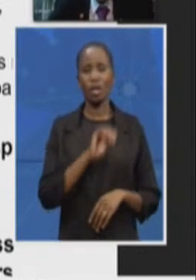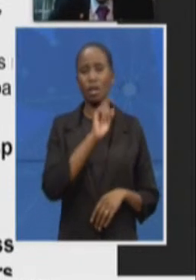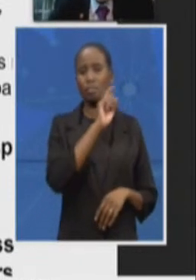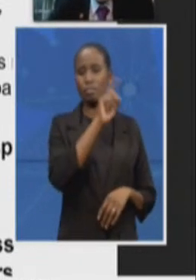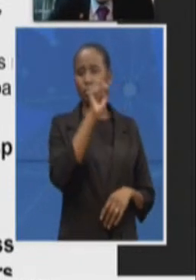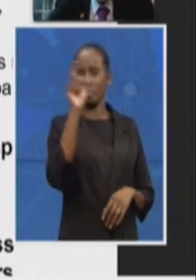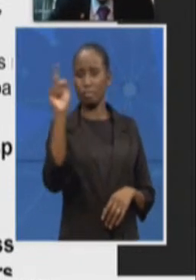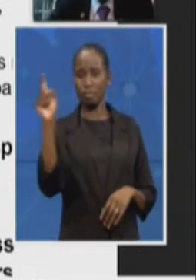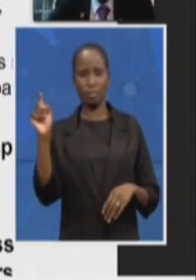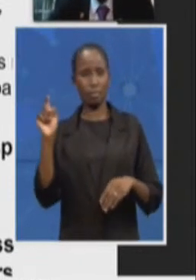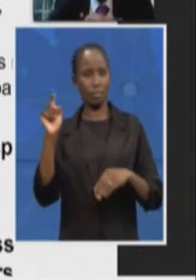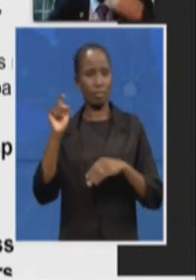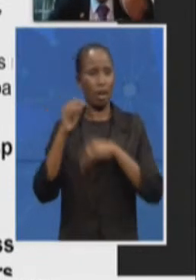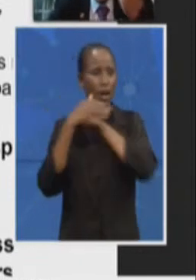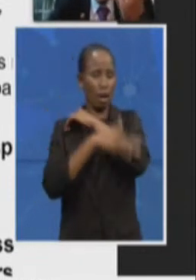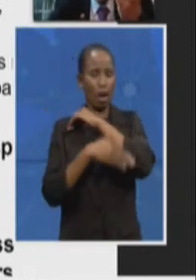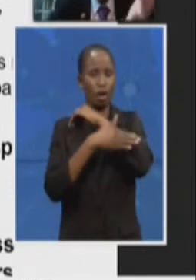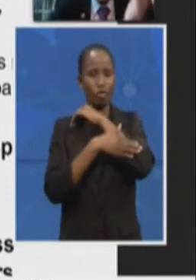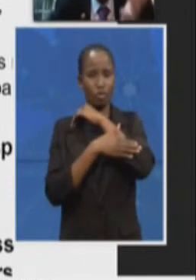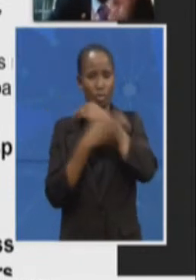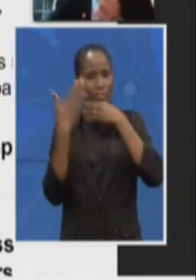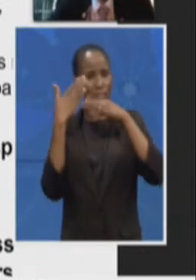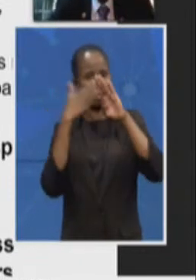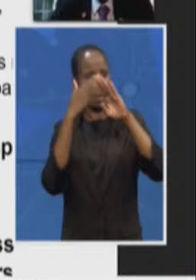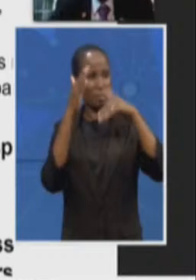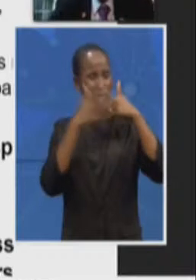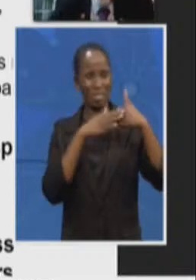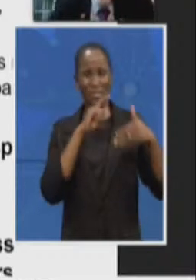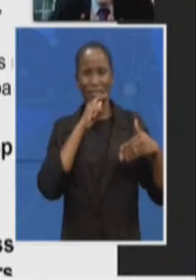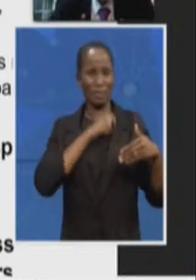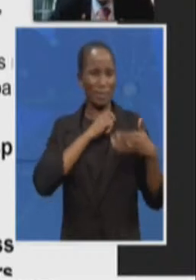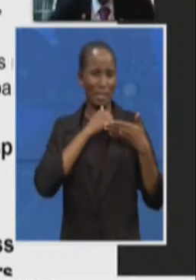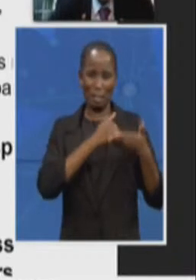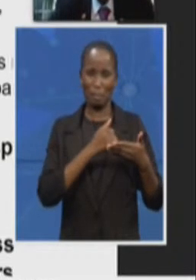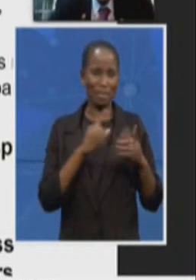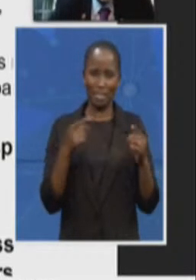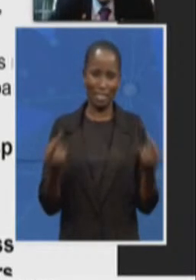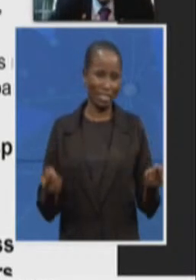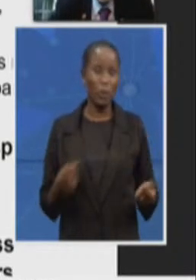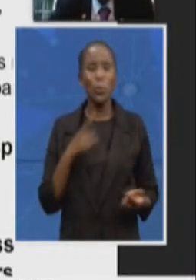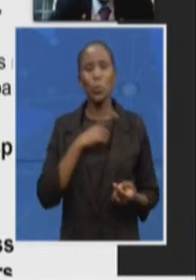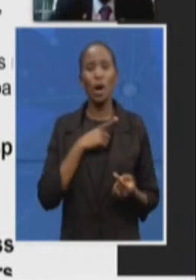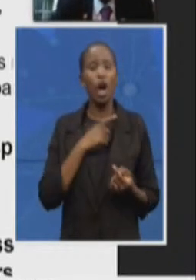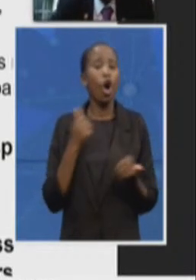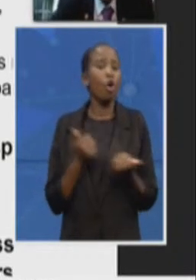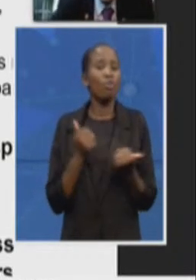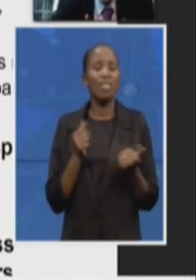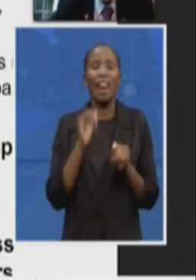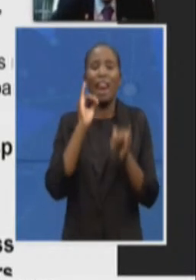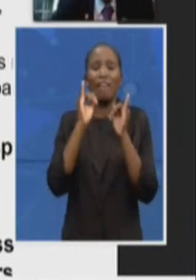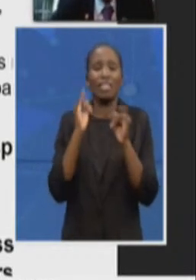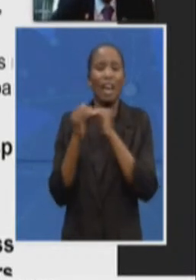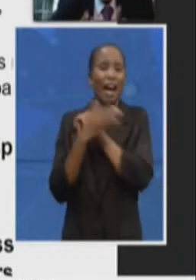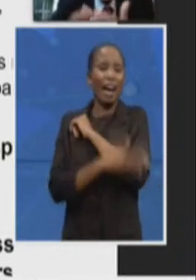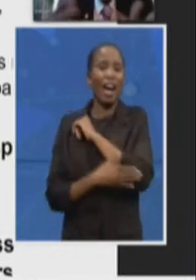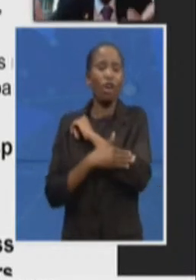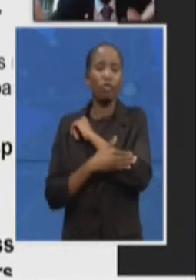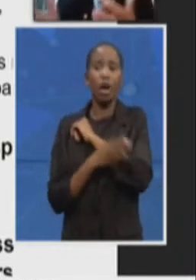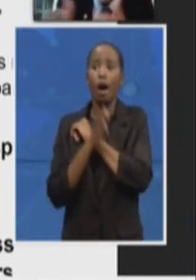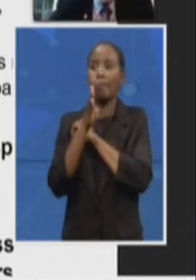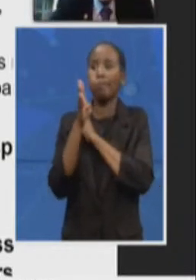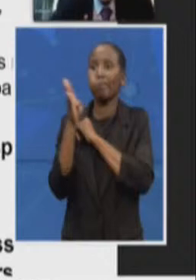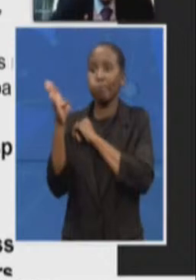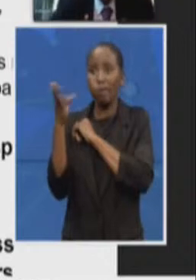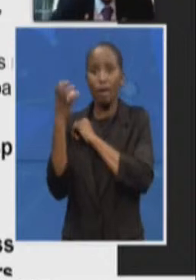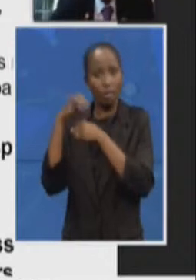of yesterday, there are already 11 countries reporting cases of Omicron. So,